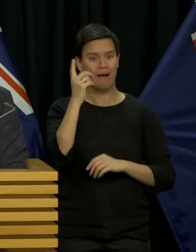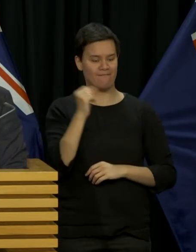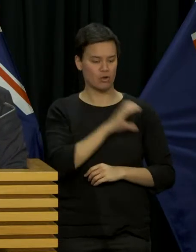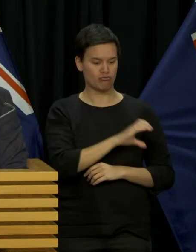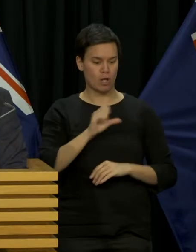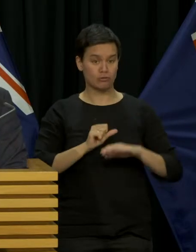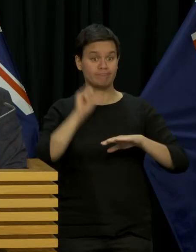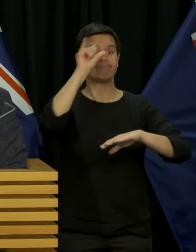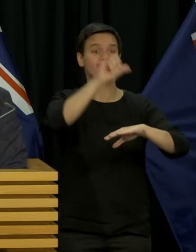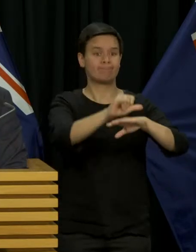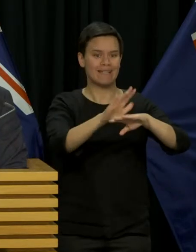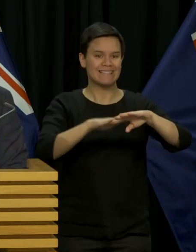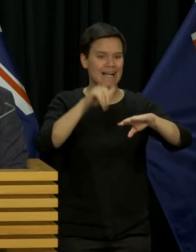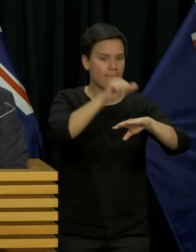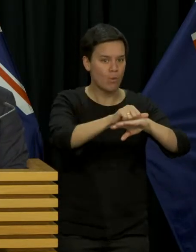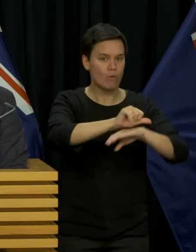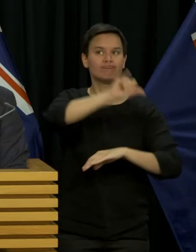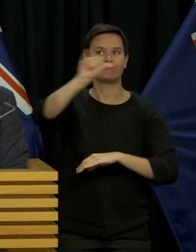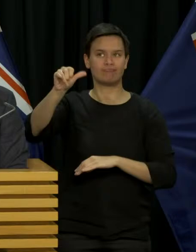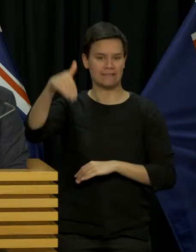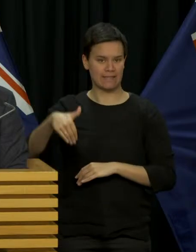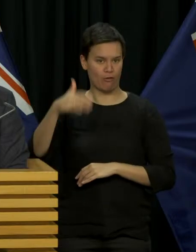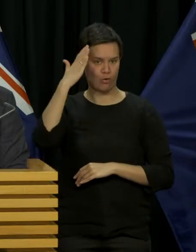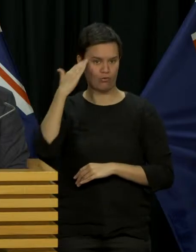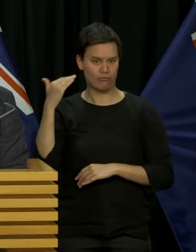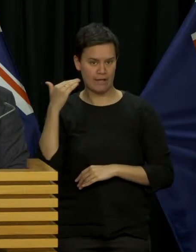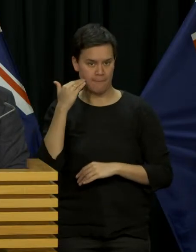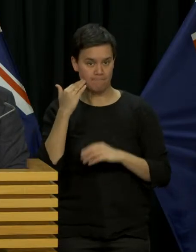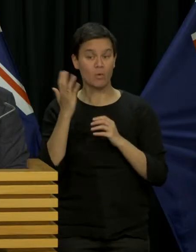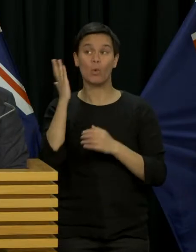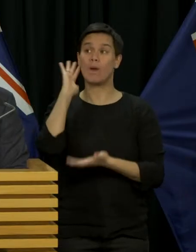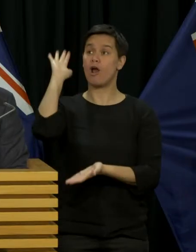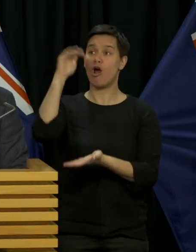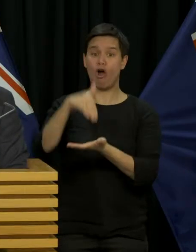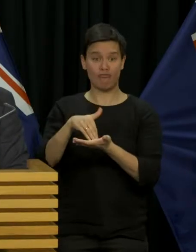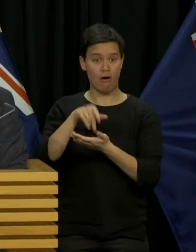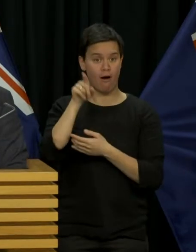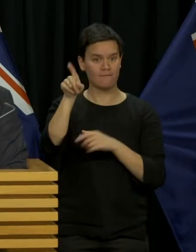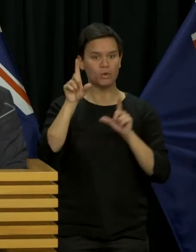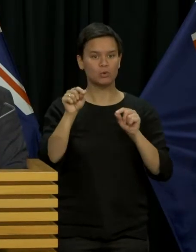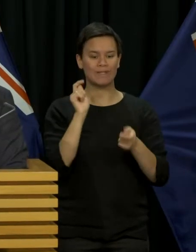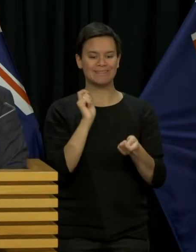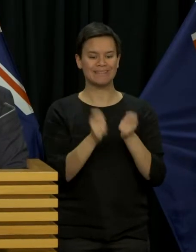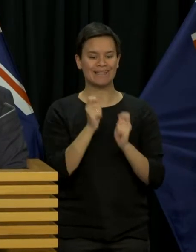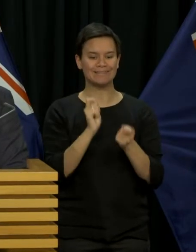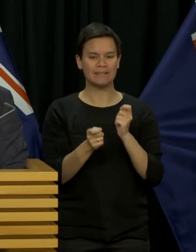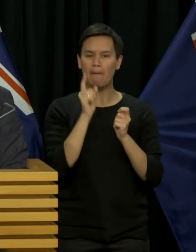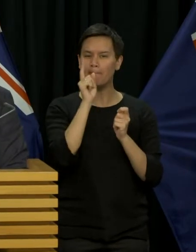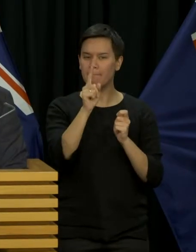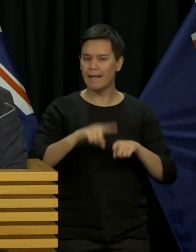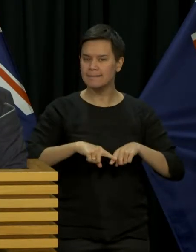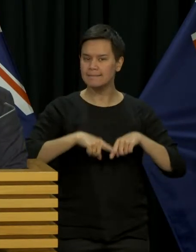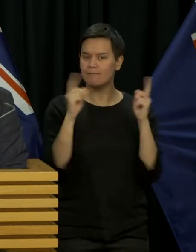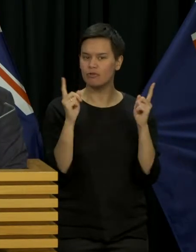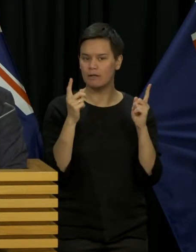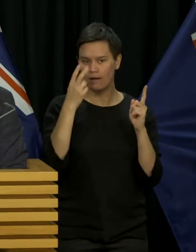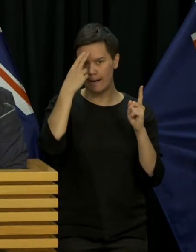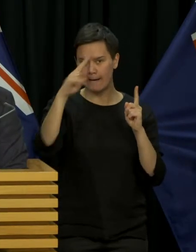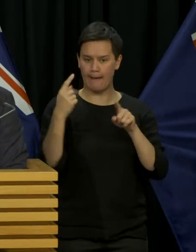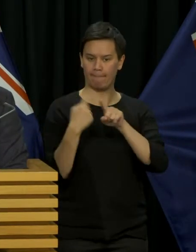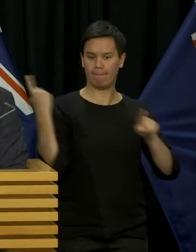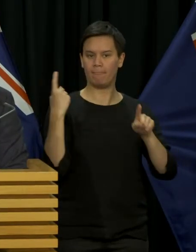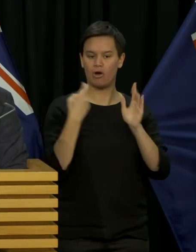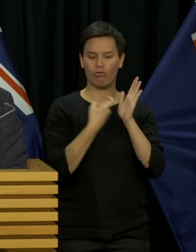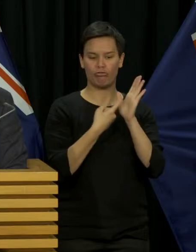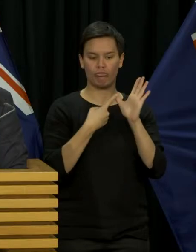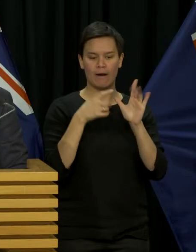a positive test on arrival. I'm advised that the test was a rapid test, which is recognised as less reliable than the PCR